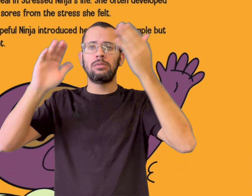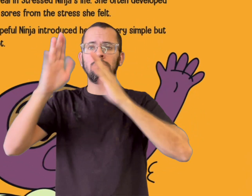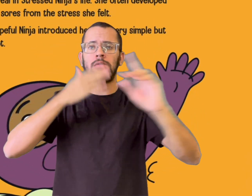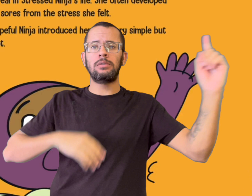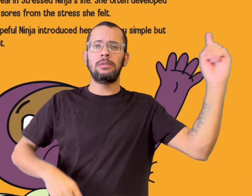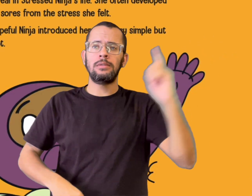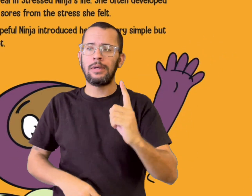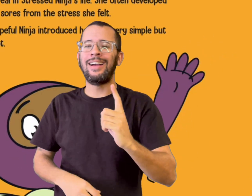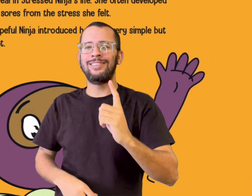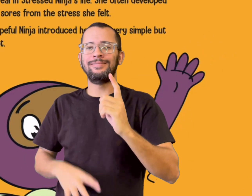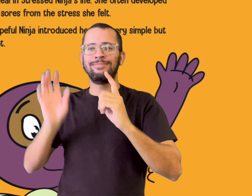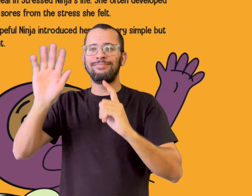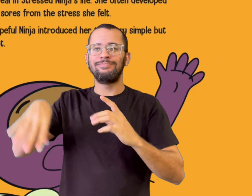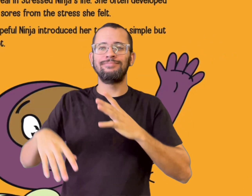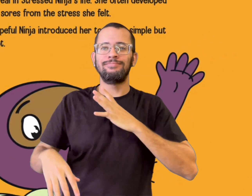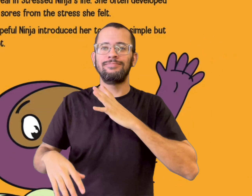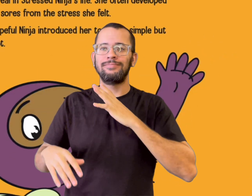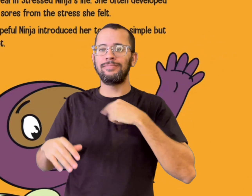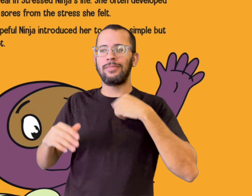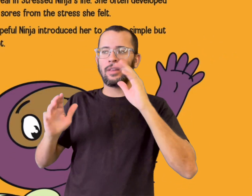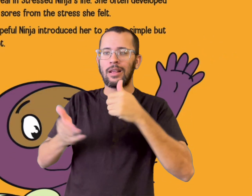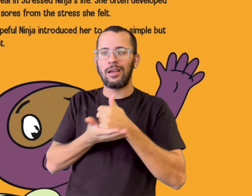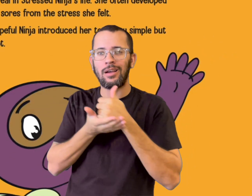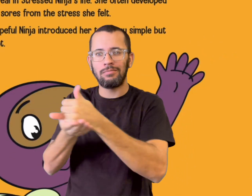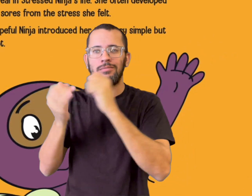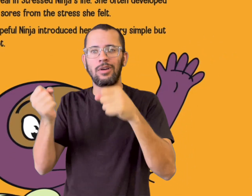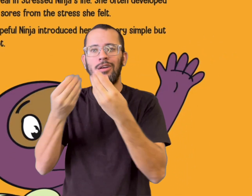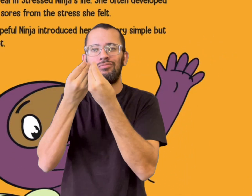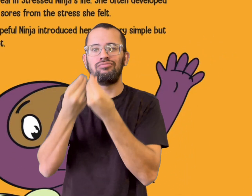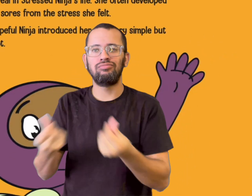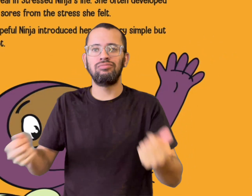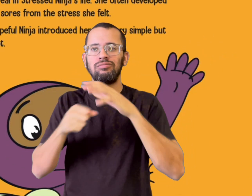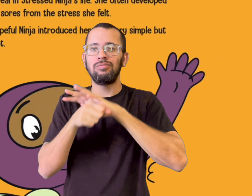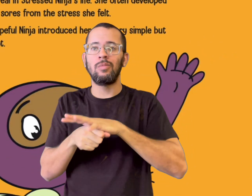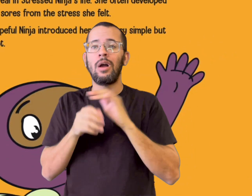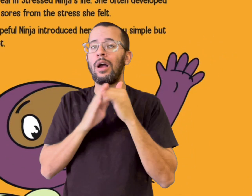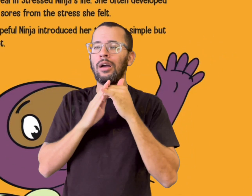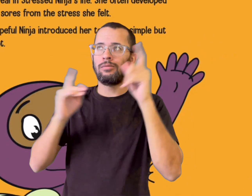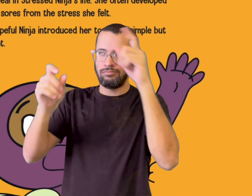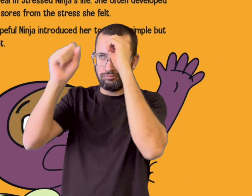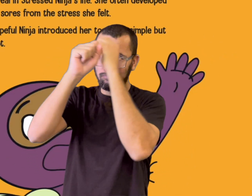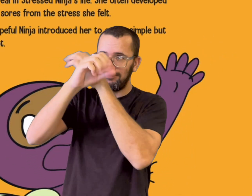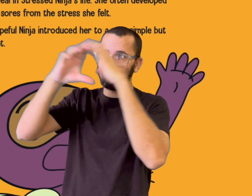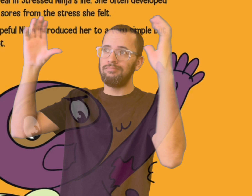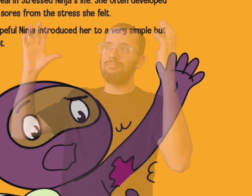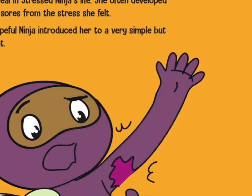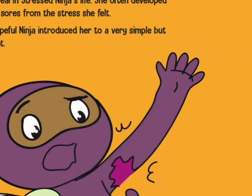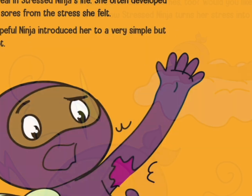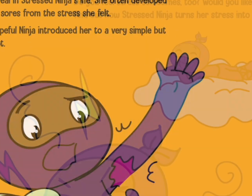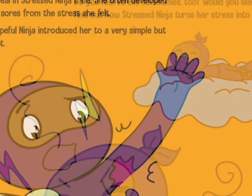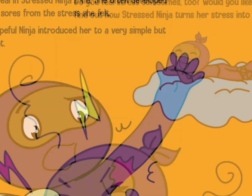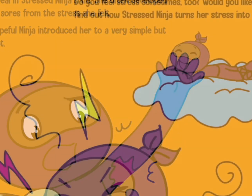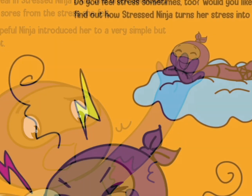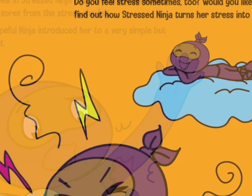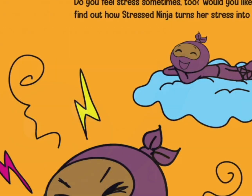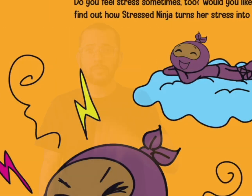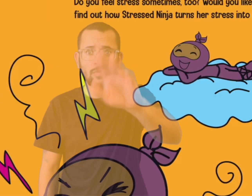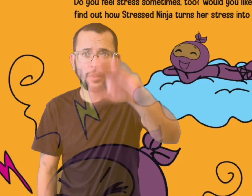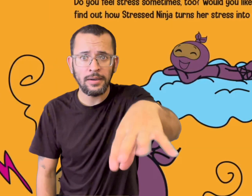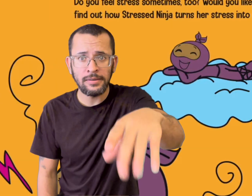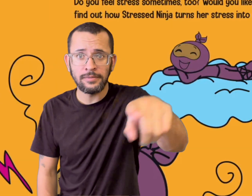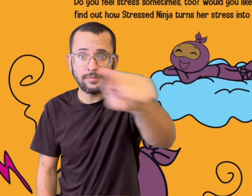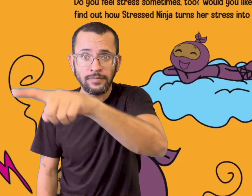felt, until one day, Hopeful Ninja introduced her to a very simple but powerful concept.